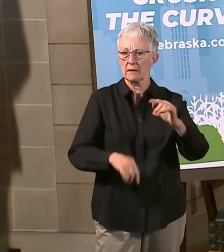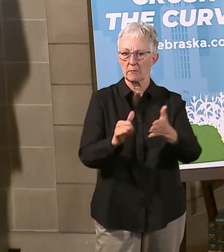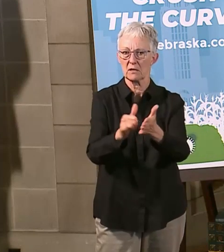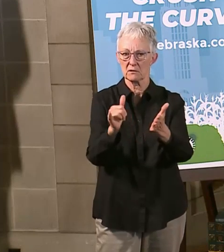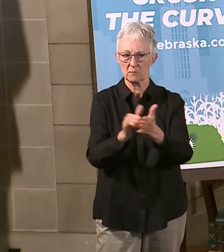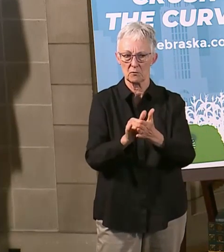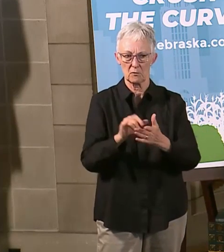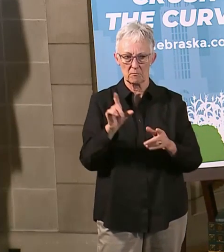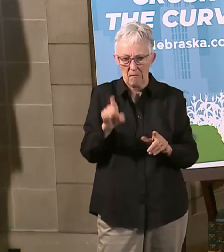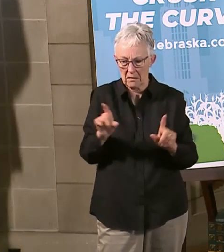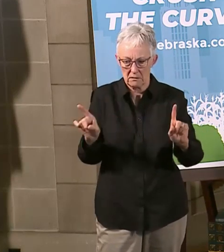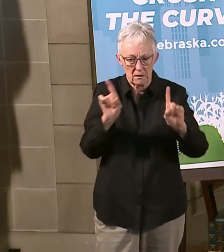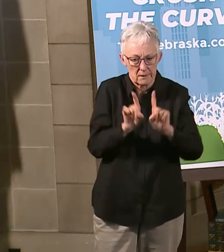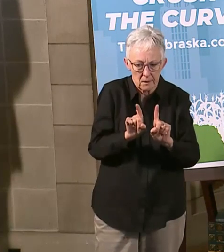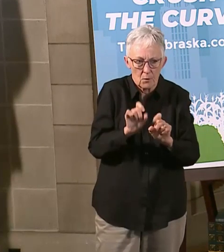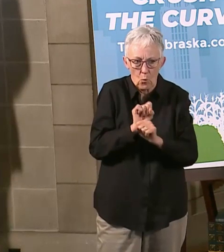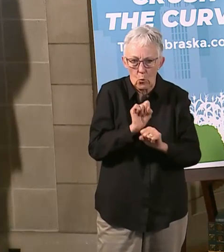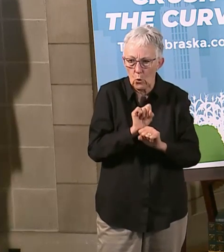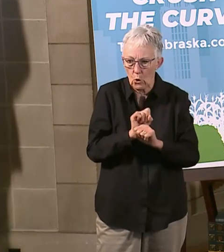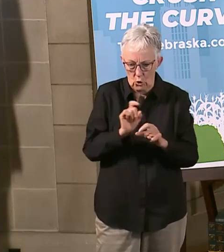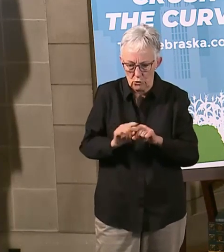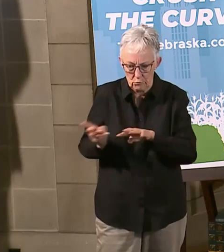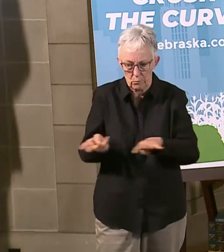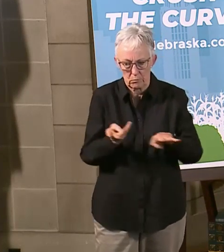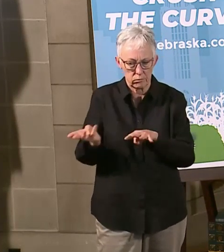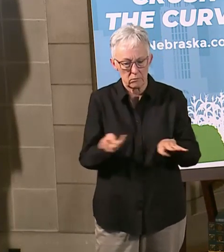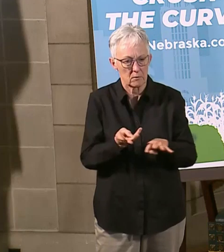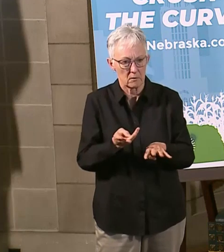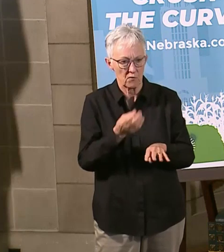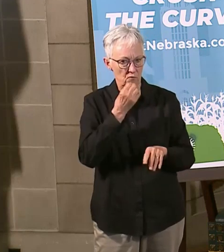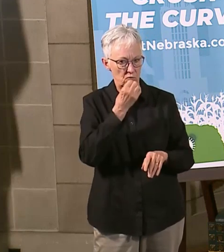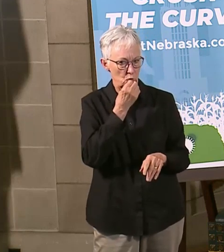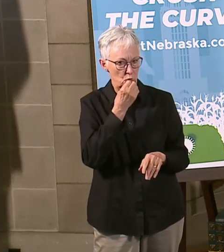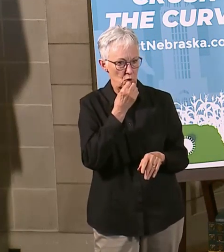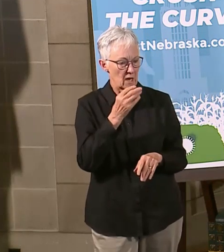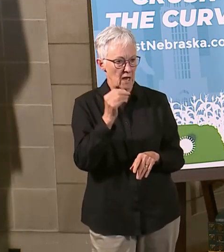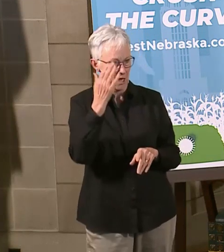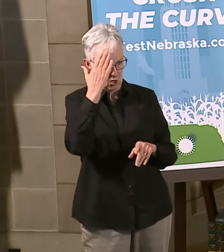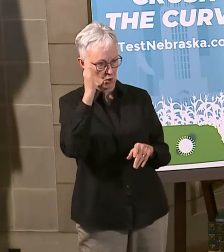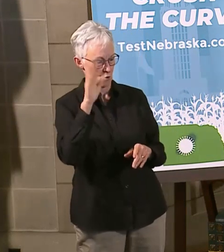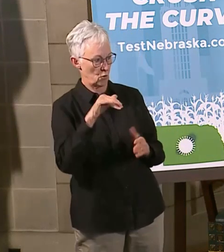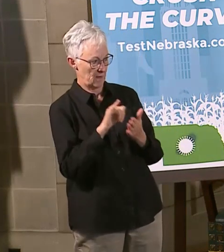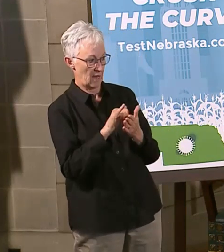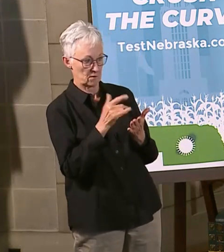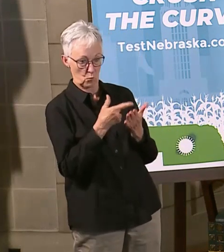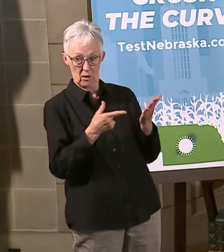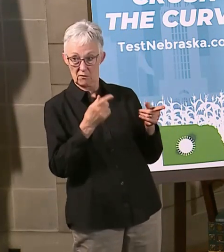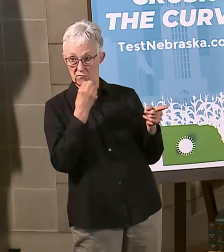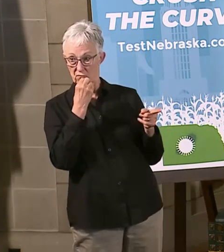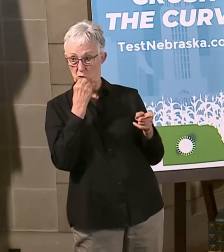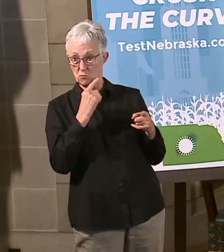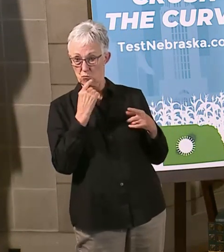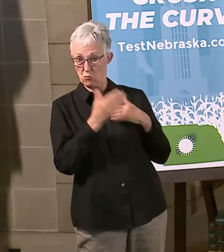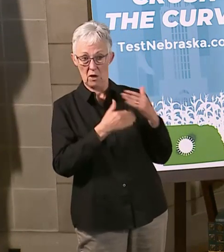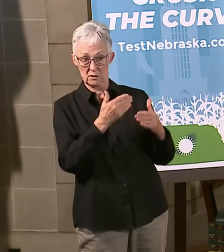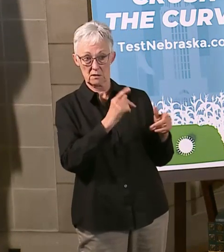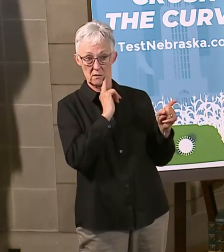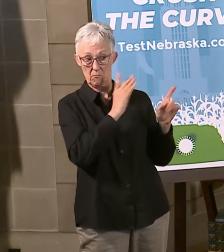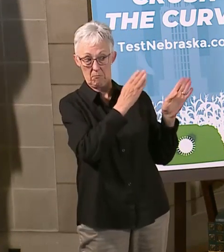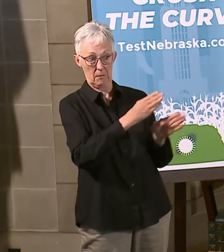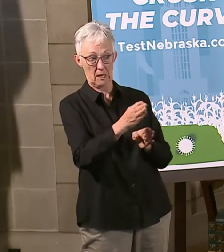those common sense social distancing guidelines in place, and I know that's exactly what the food processors are doing, because we just talked about it with Dr. Lawler